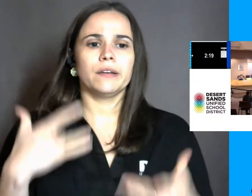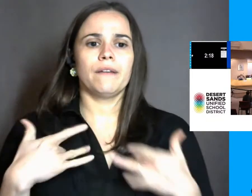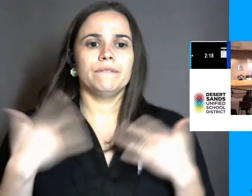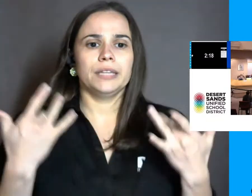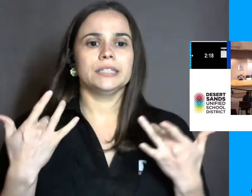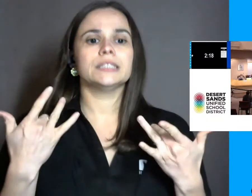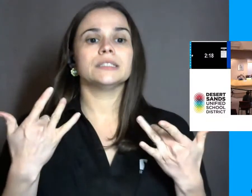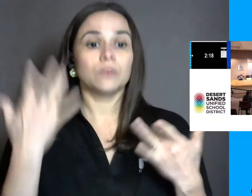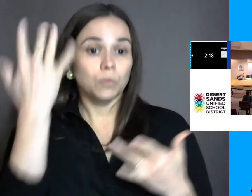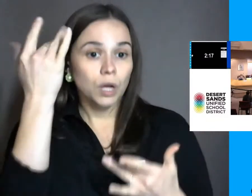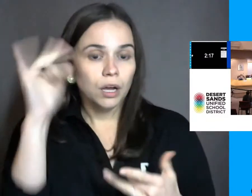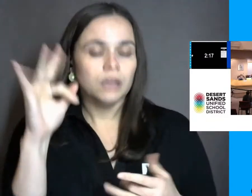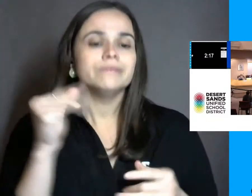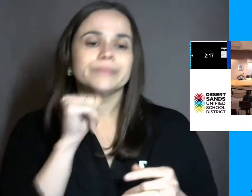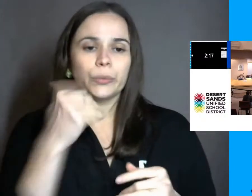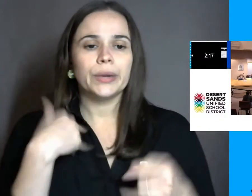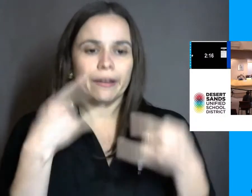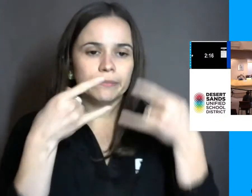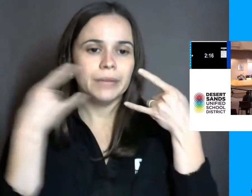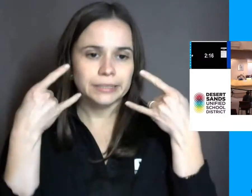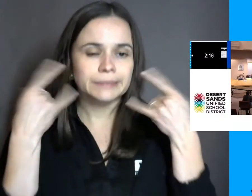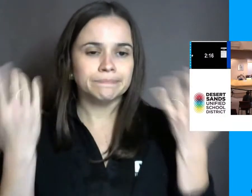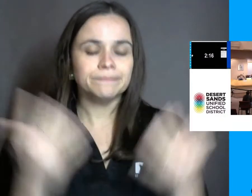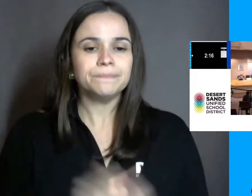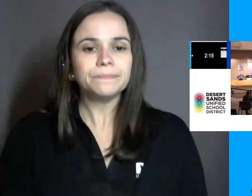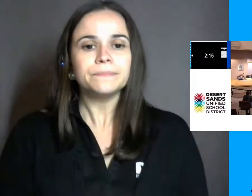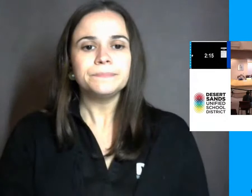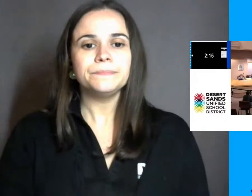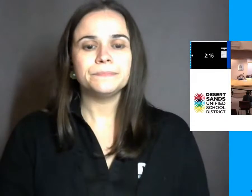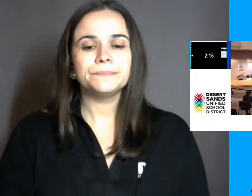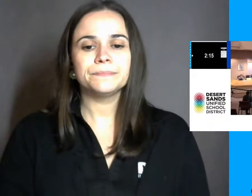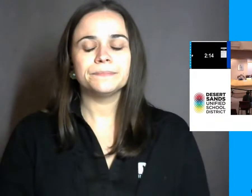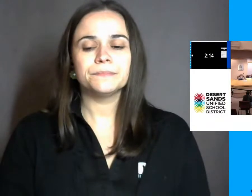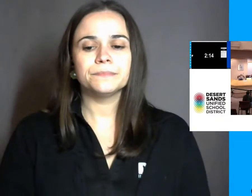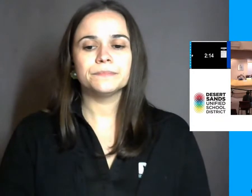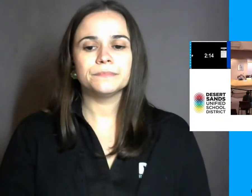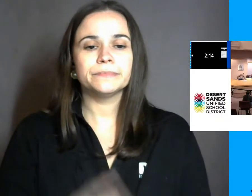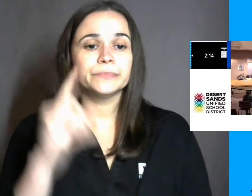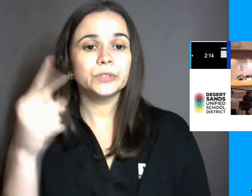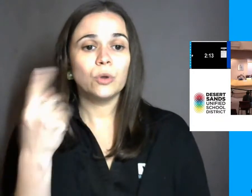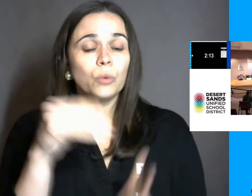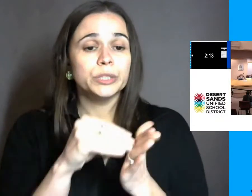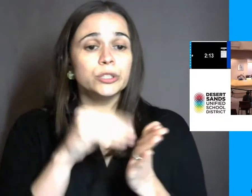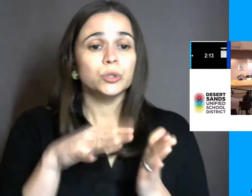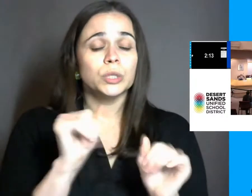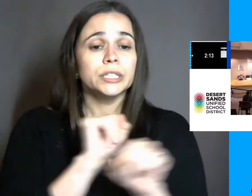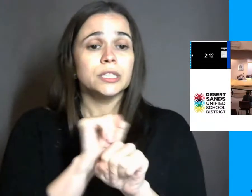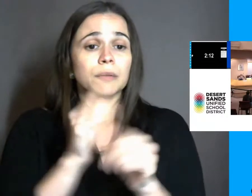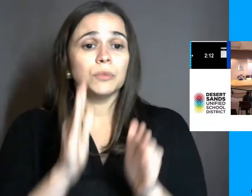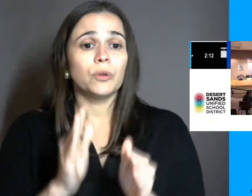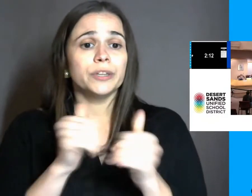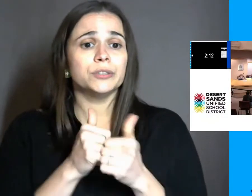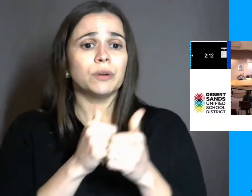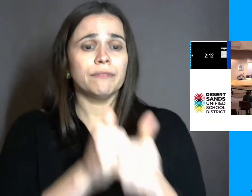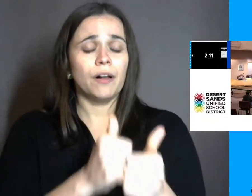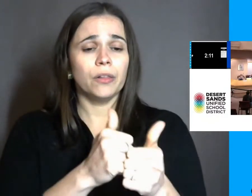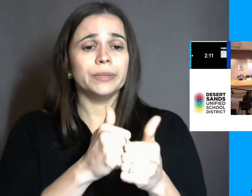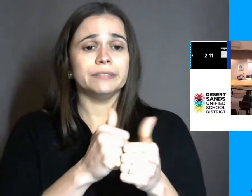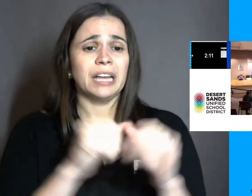wear face covering masks. Only students or employees that choose to participate in what is clearly an unproven